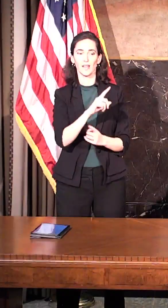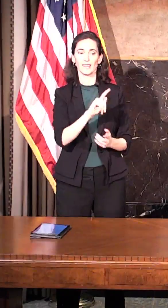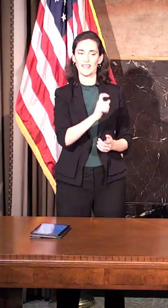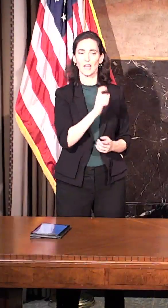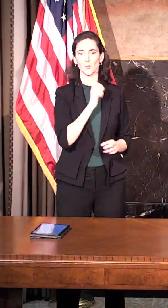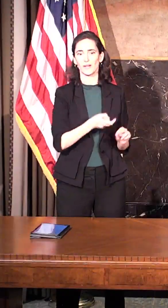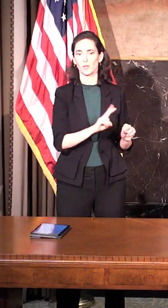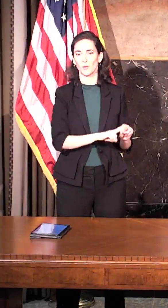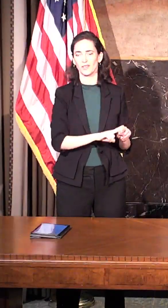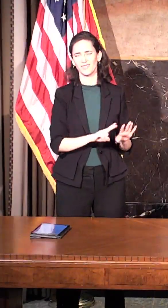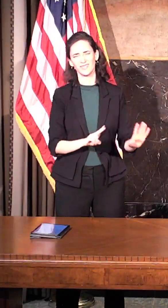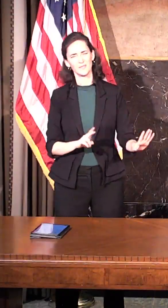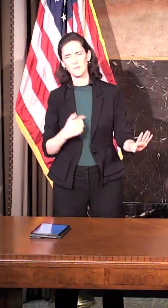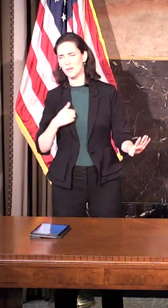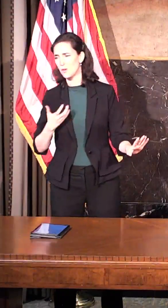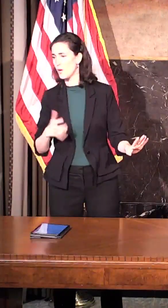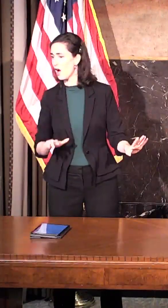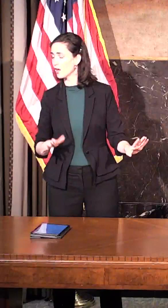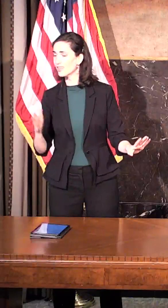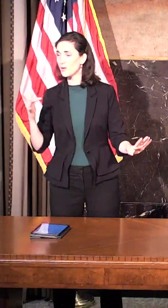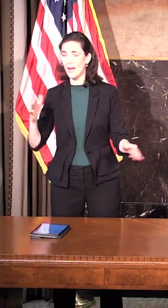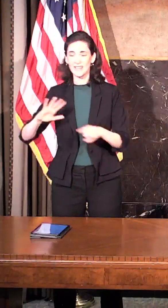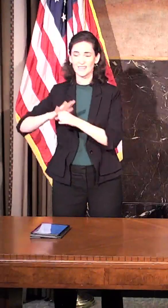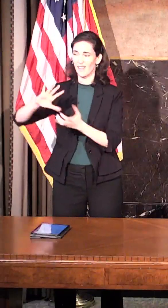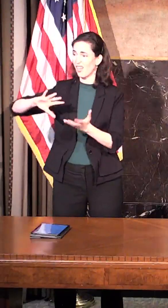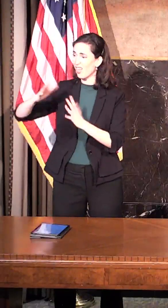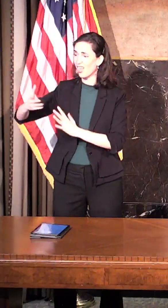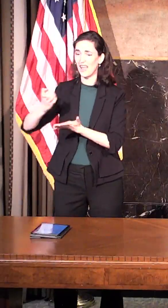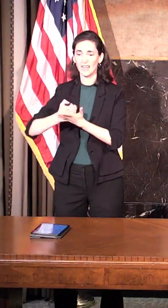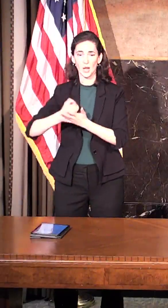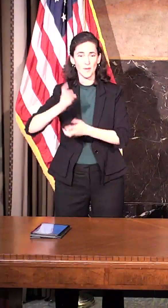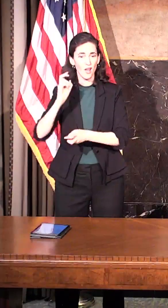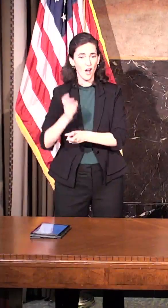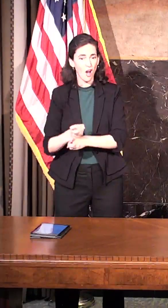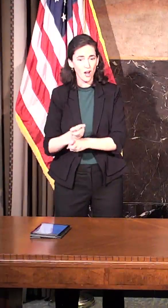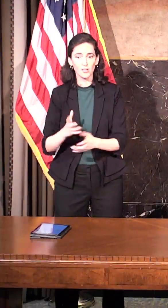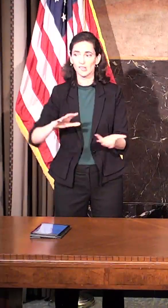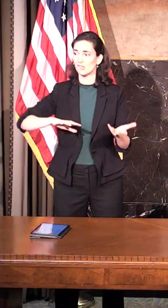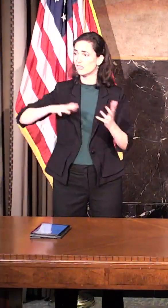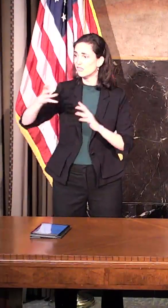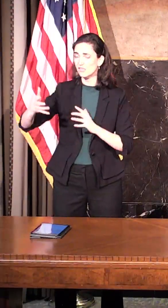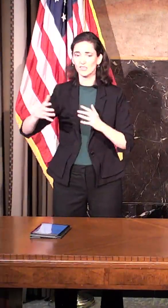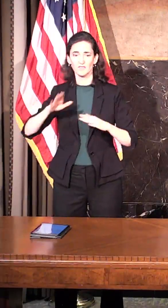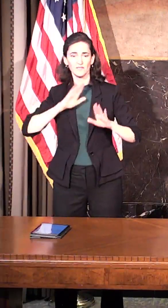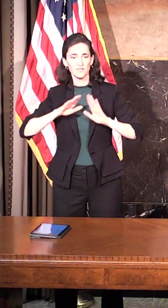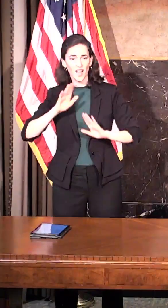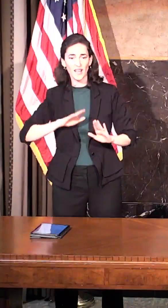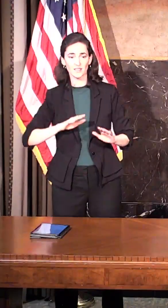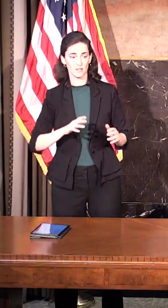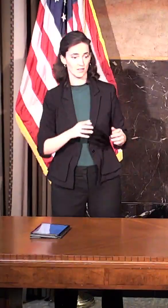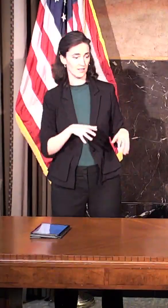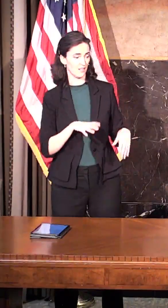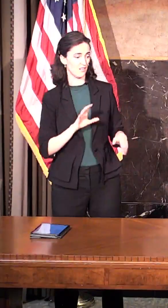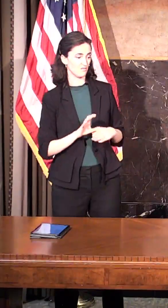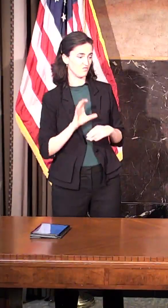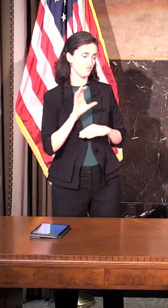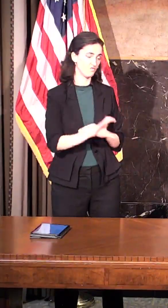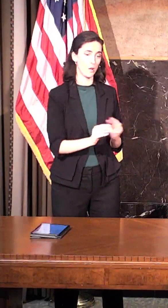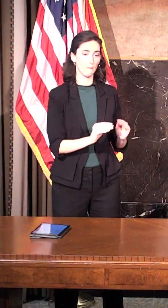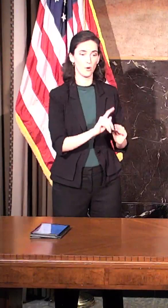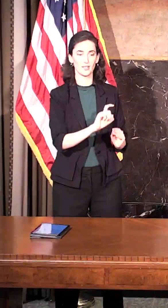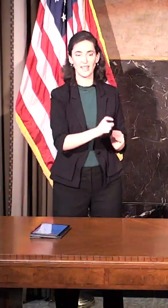you're coming out of a pandemic and the economic troubles that were related to it. So